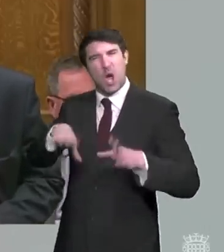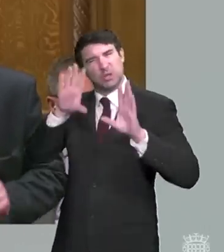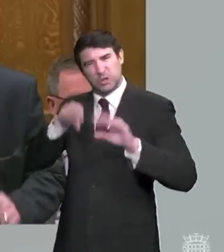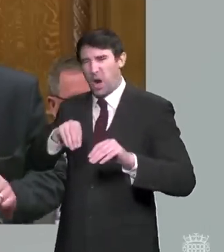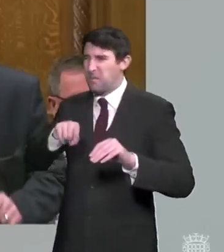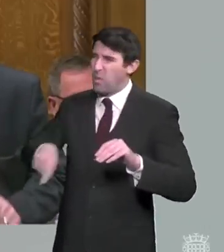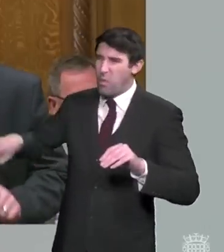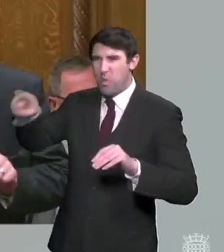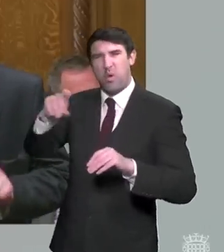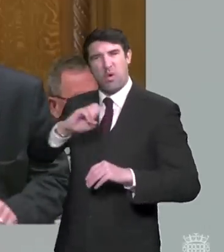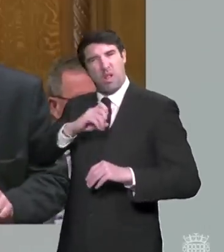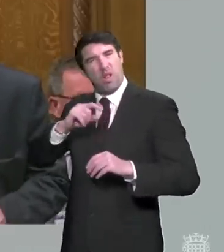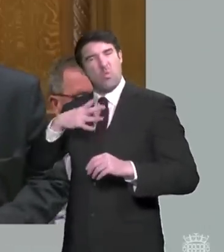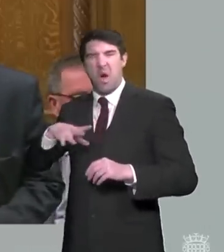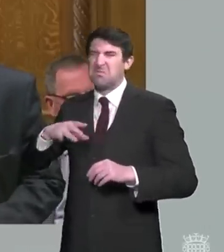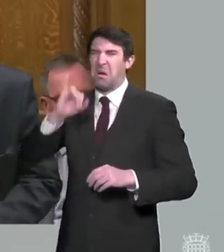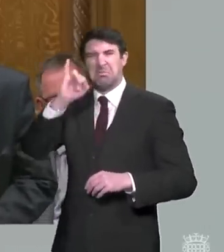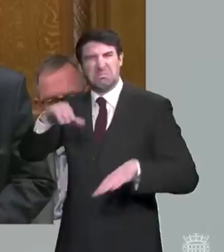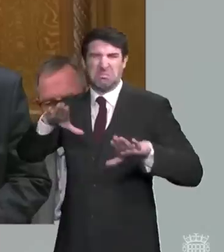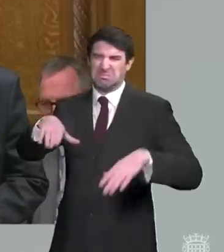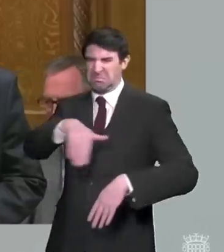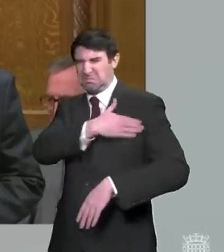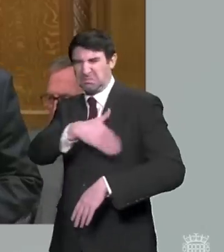by those who want this country to fail?